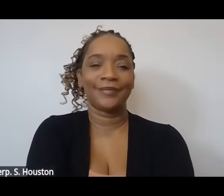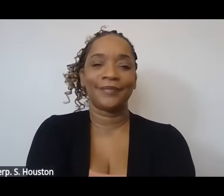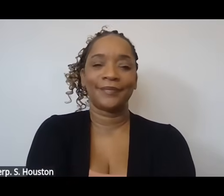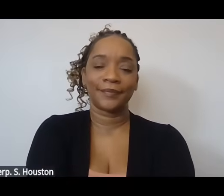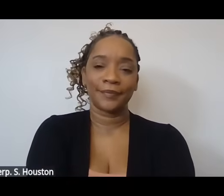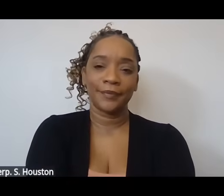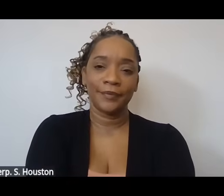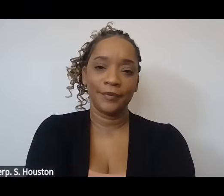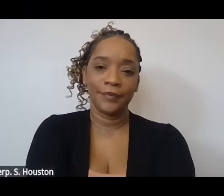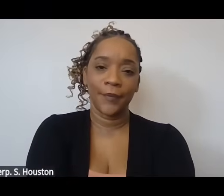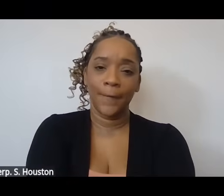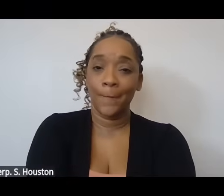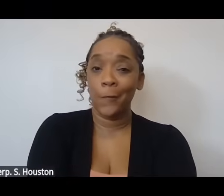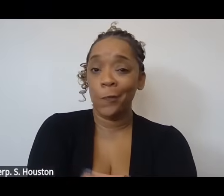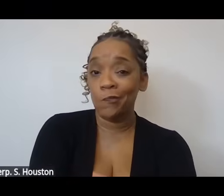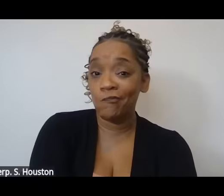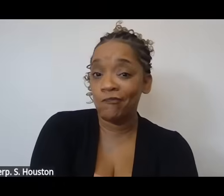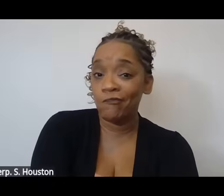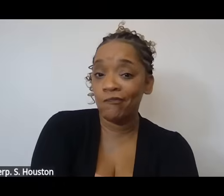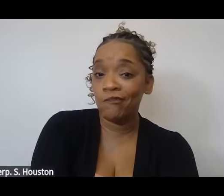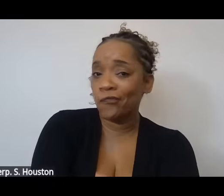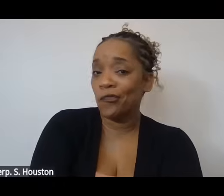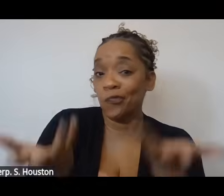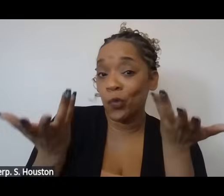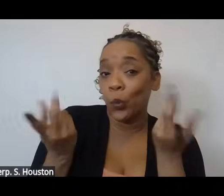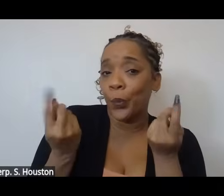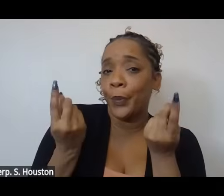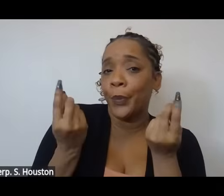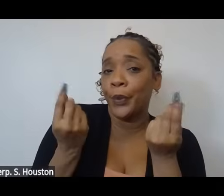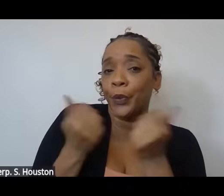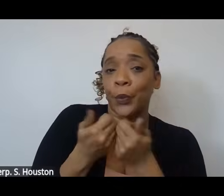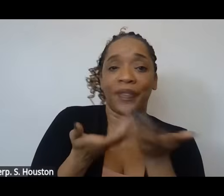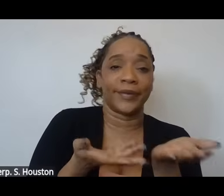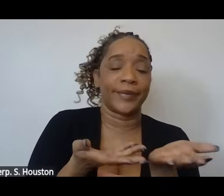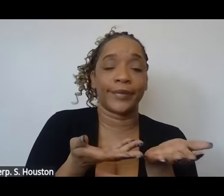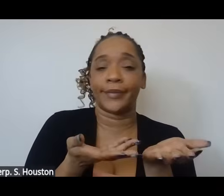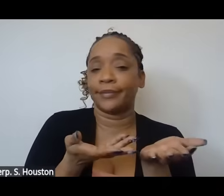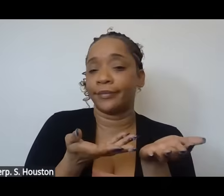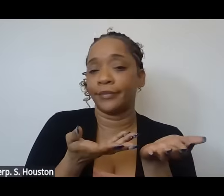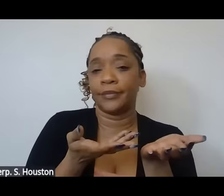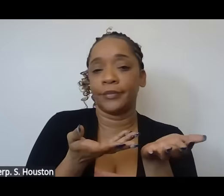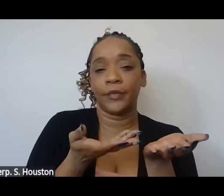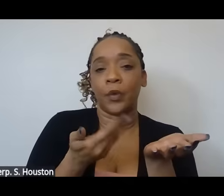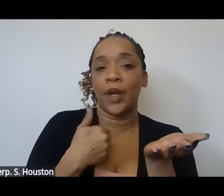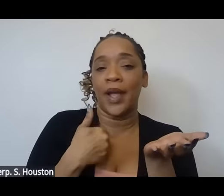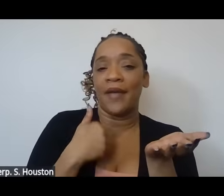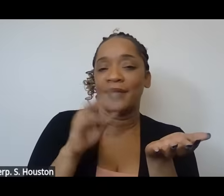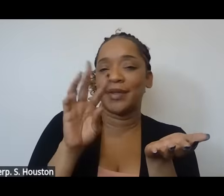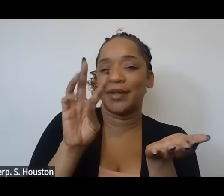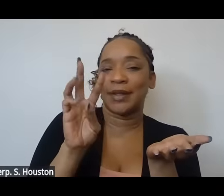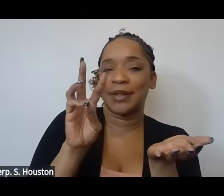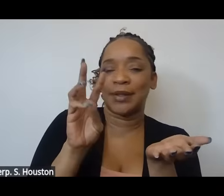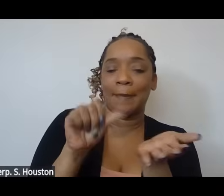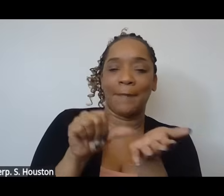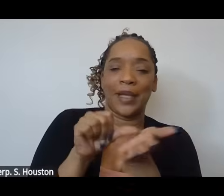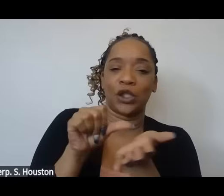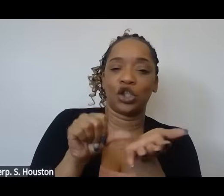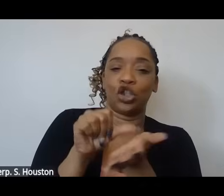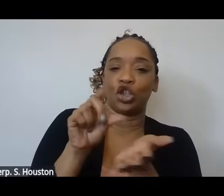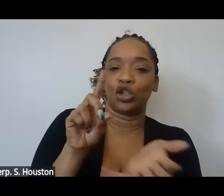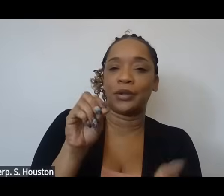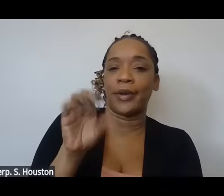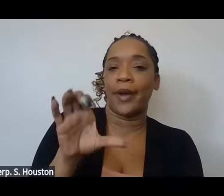So what do we do with this? Are there areas, we've got 6 pages of a document here. Are